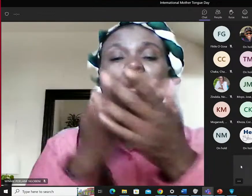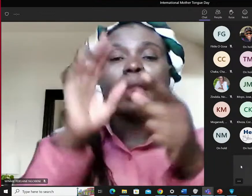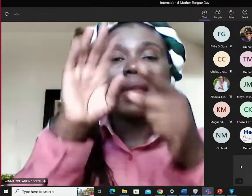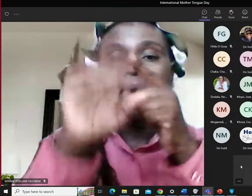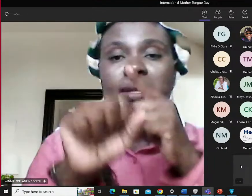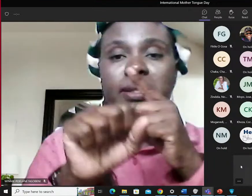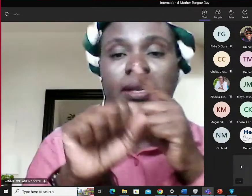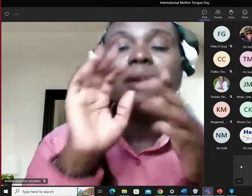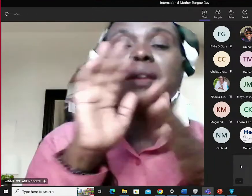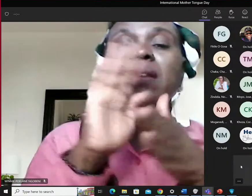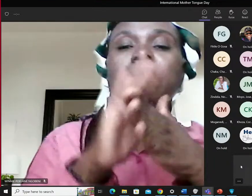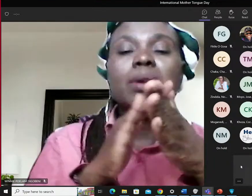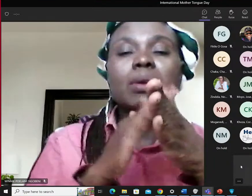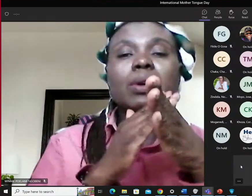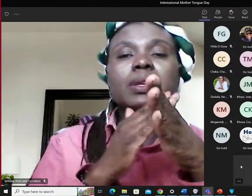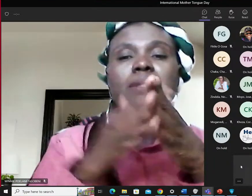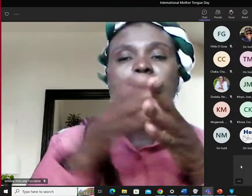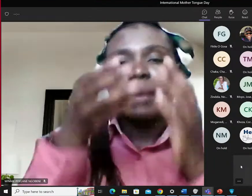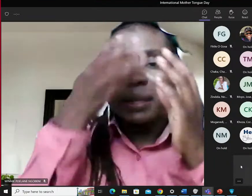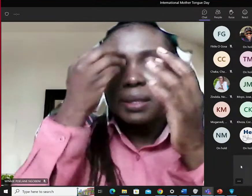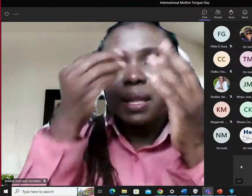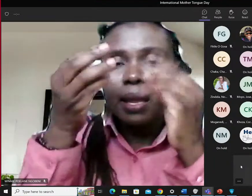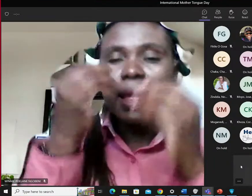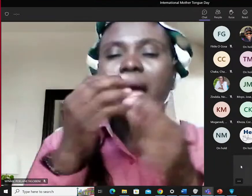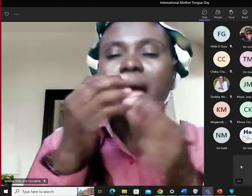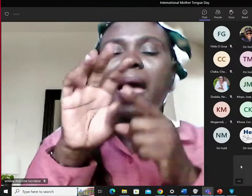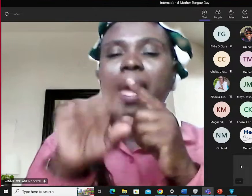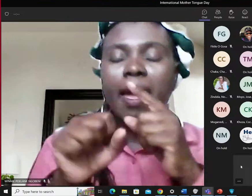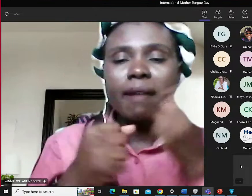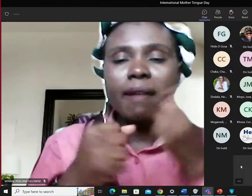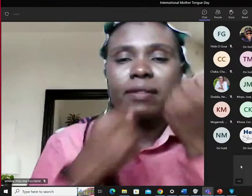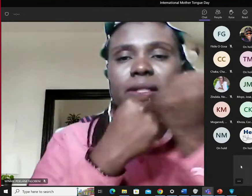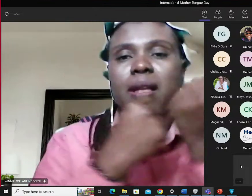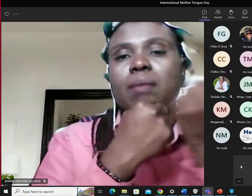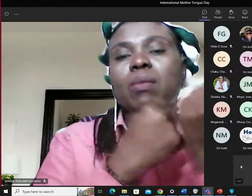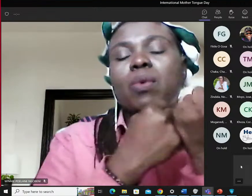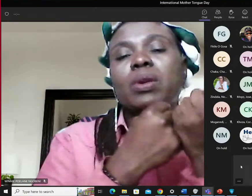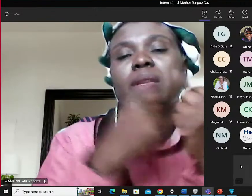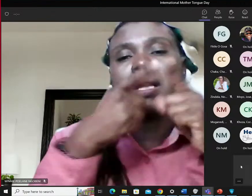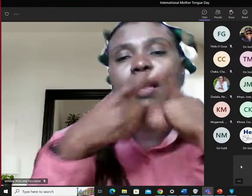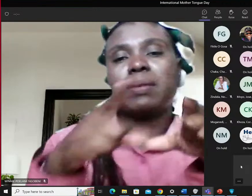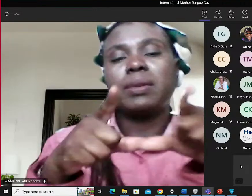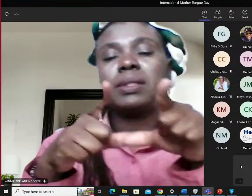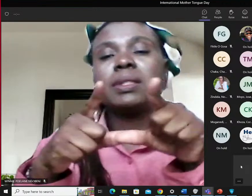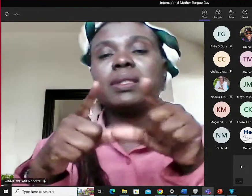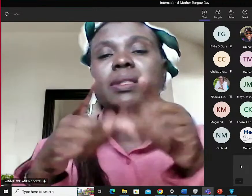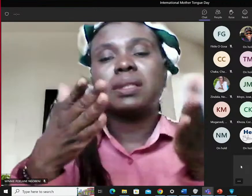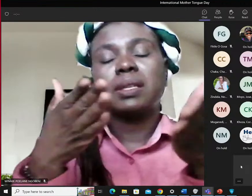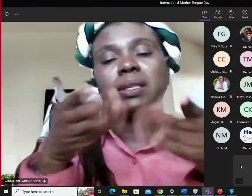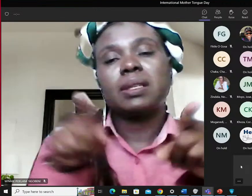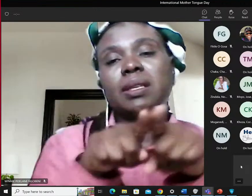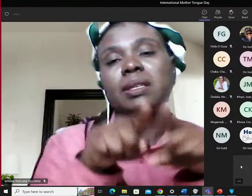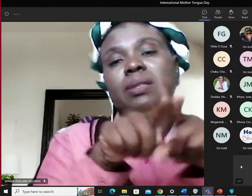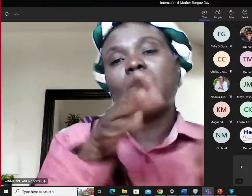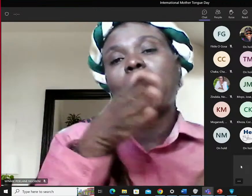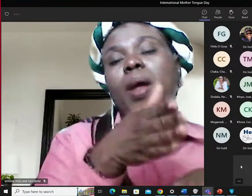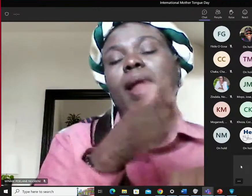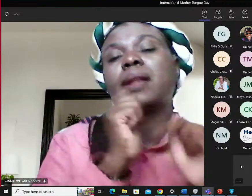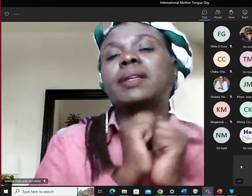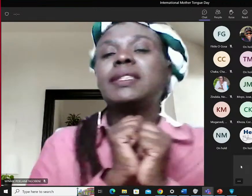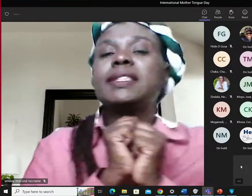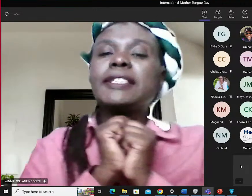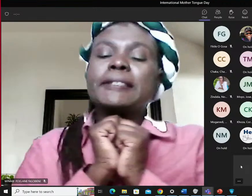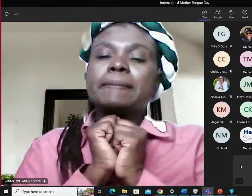because in my studies I got support in my languages as well. Then the 2023